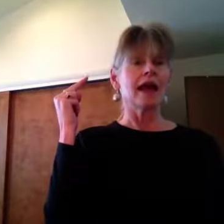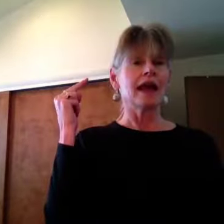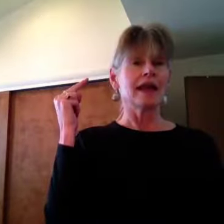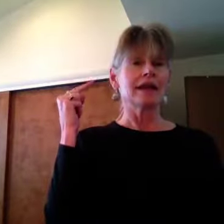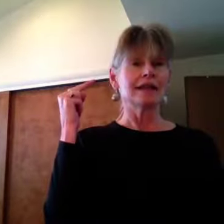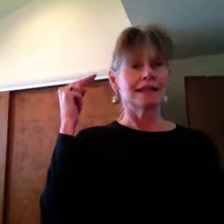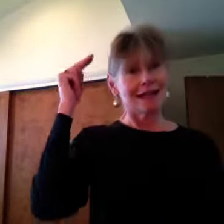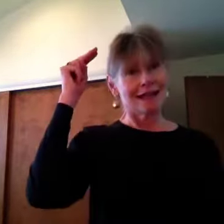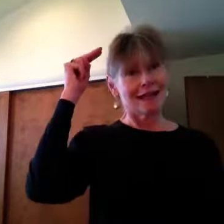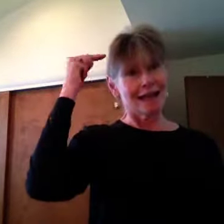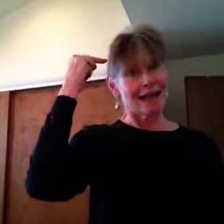and